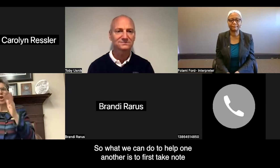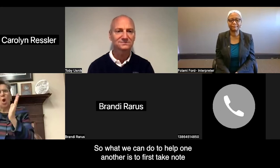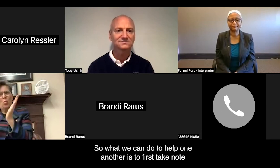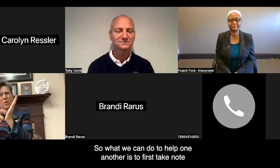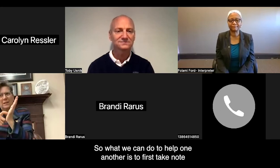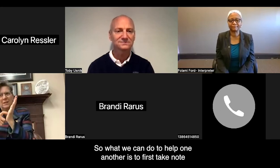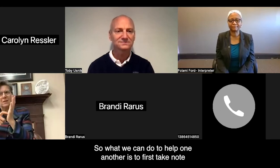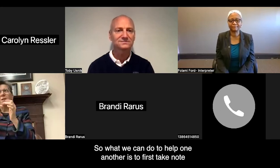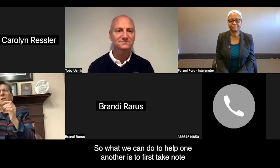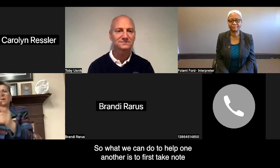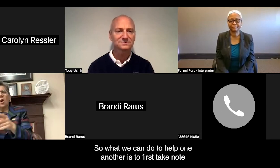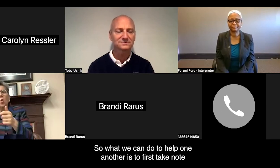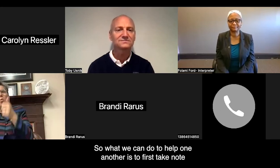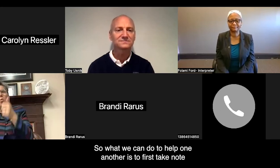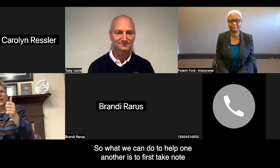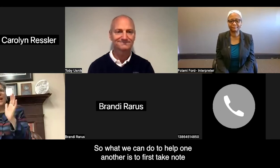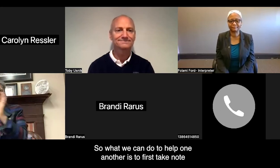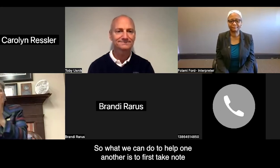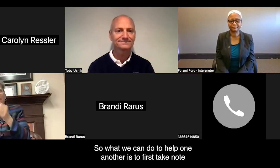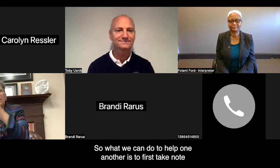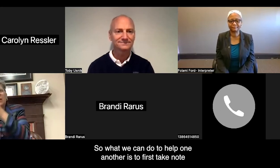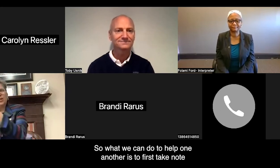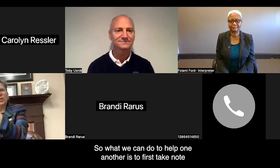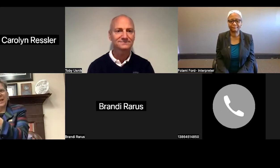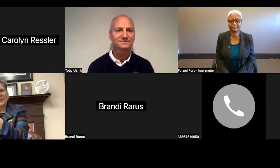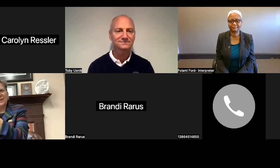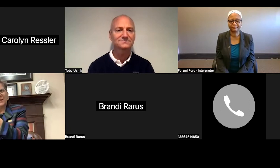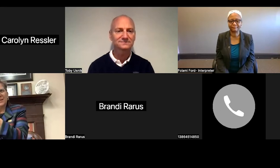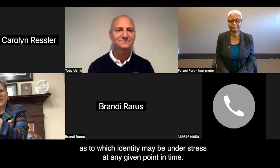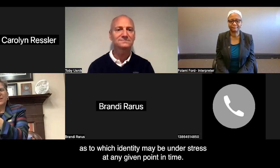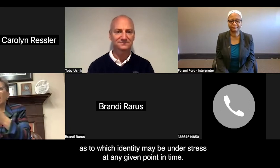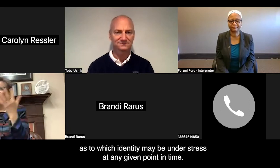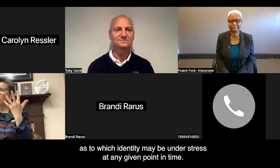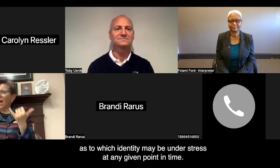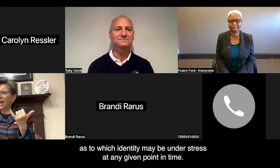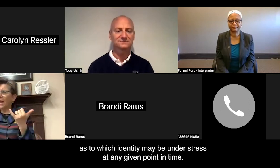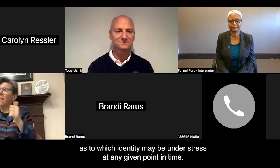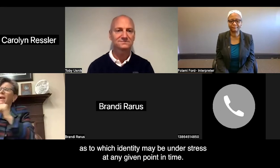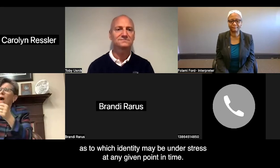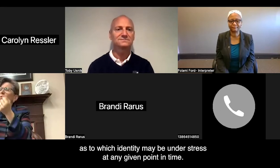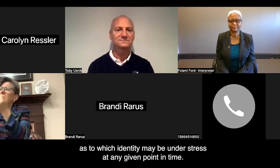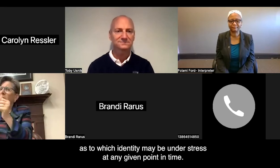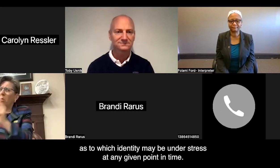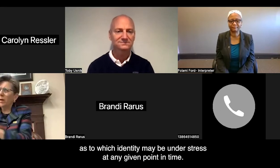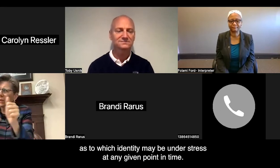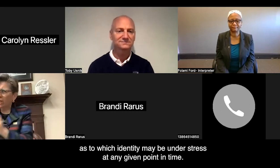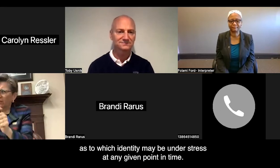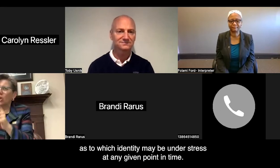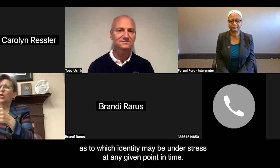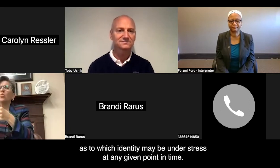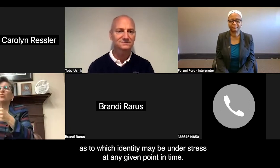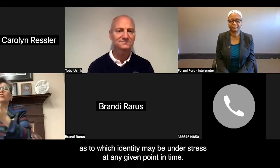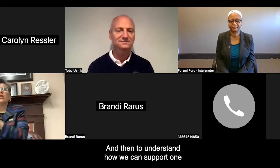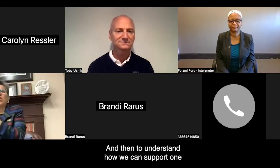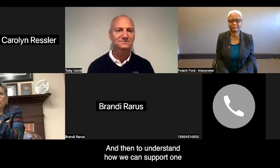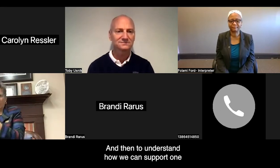another is to first take note as to which identity may be understressed at any given point in time, and then to